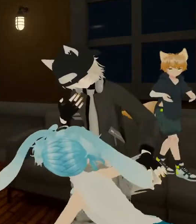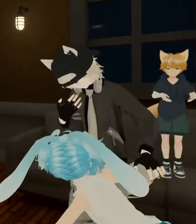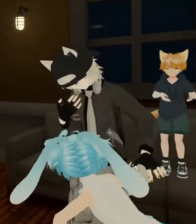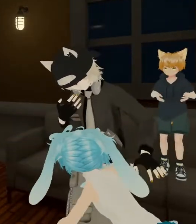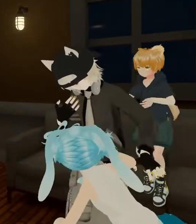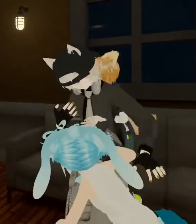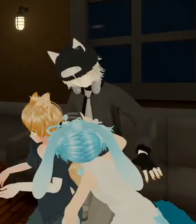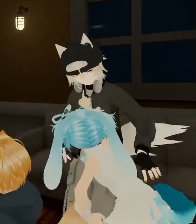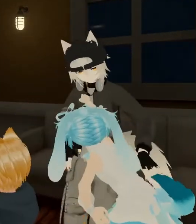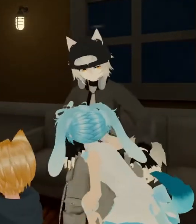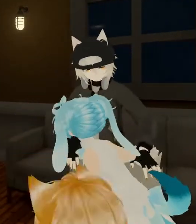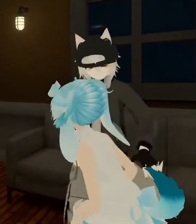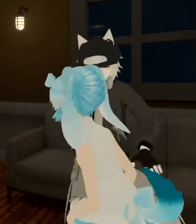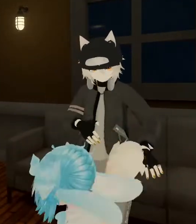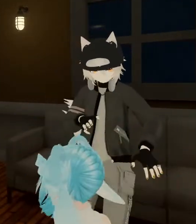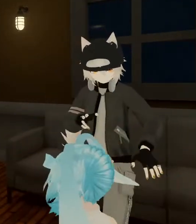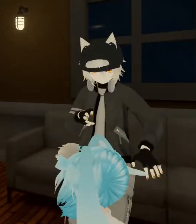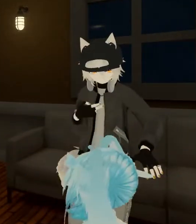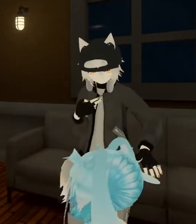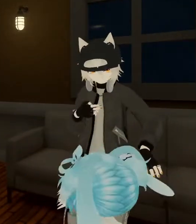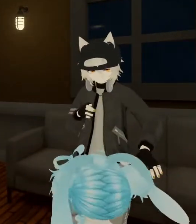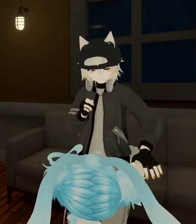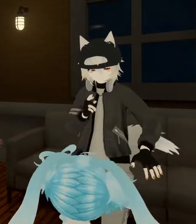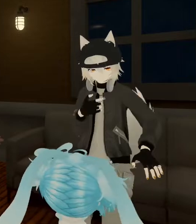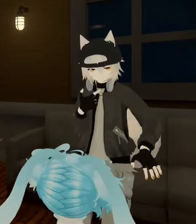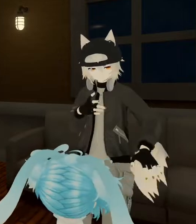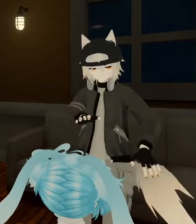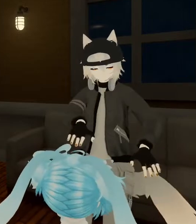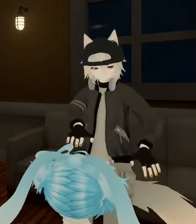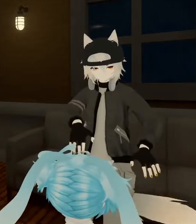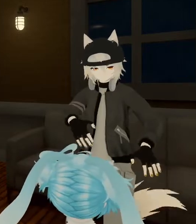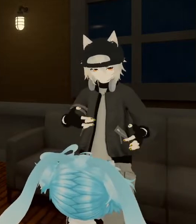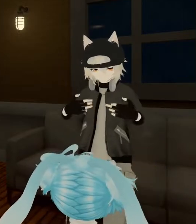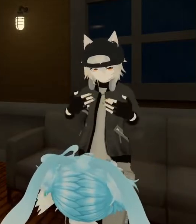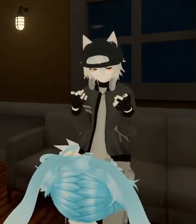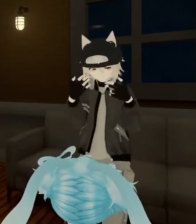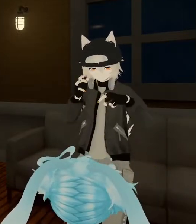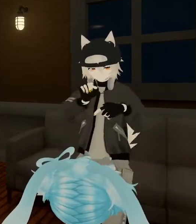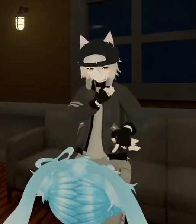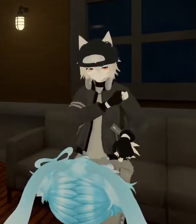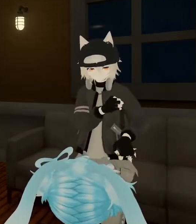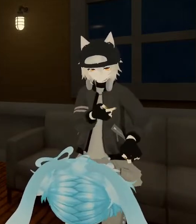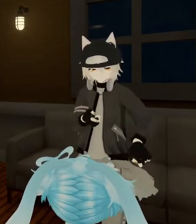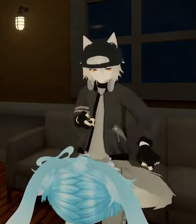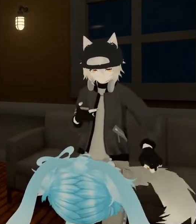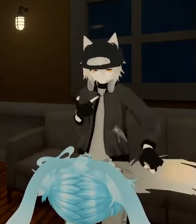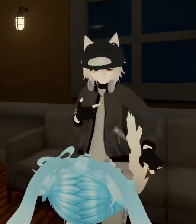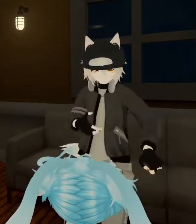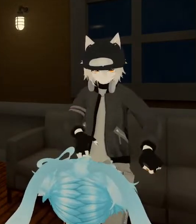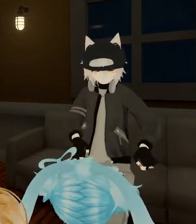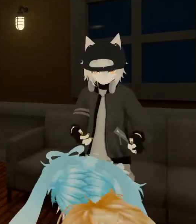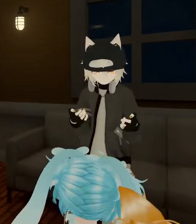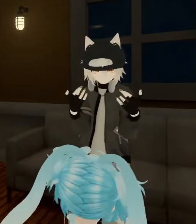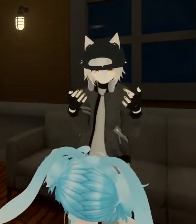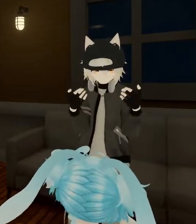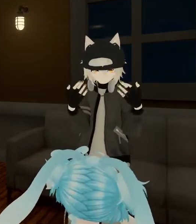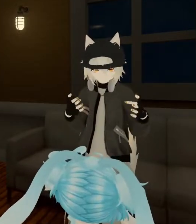So another thing to learn is wait. like Is he sign is he language able to for join sign. back? Mm-hmm. Because the room is full.